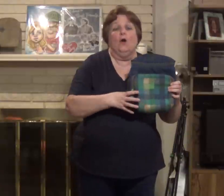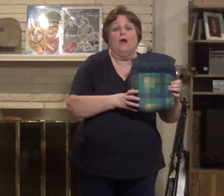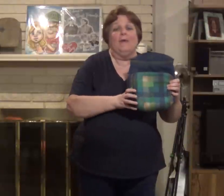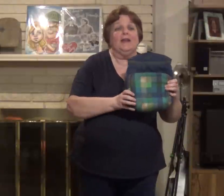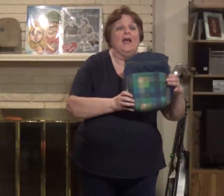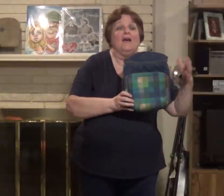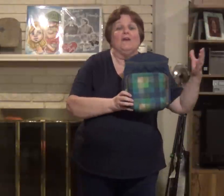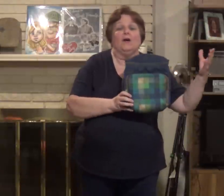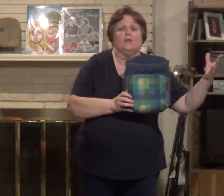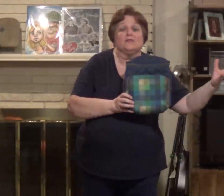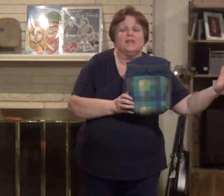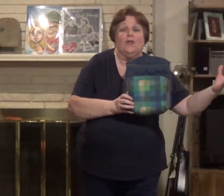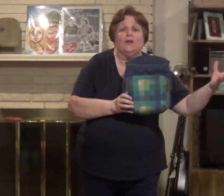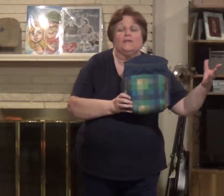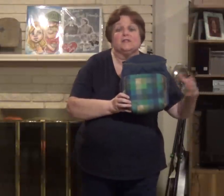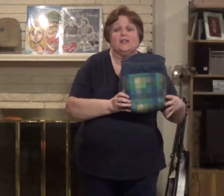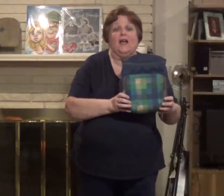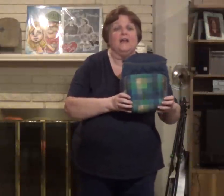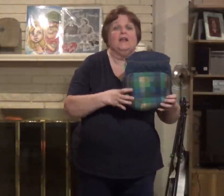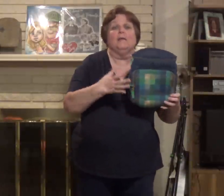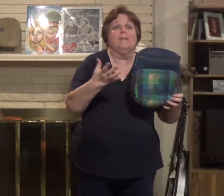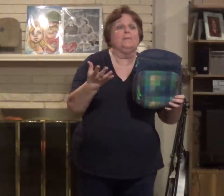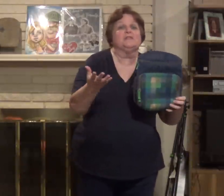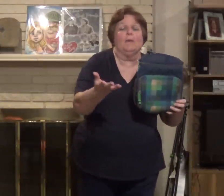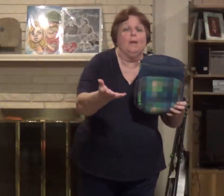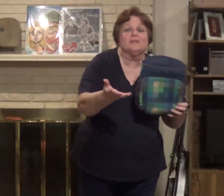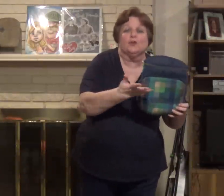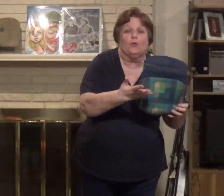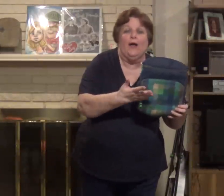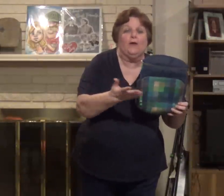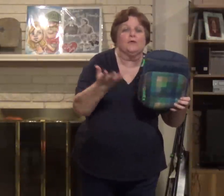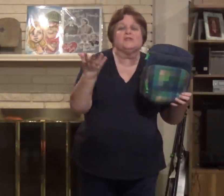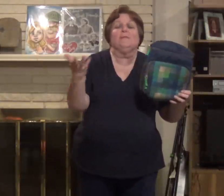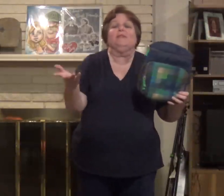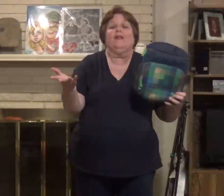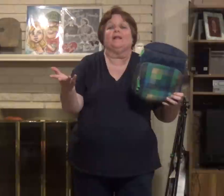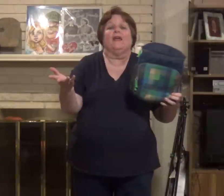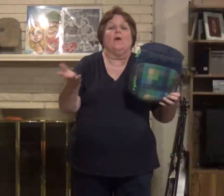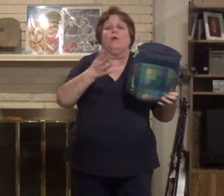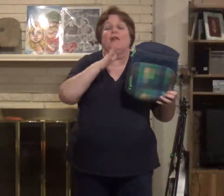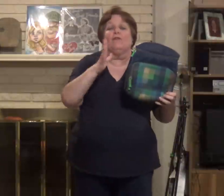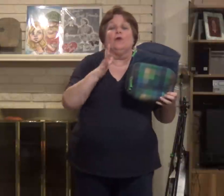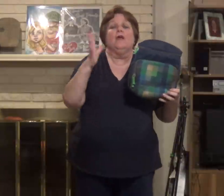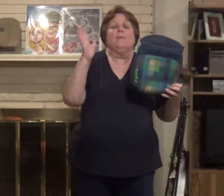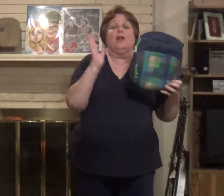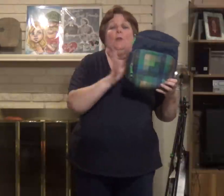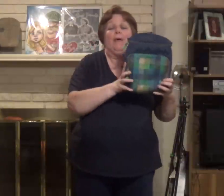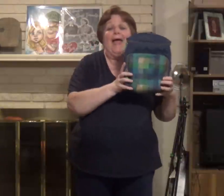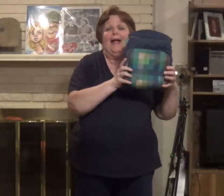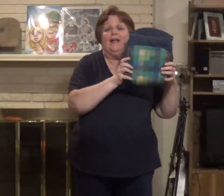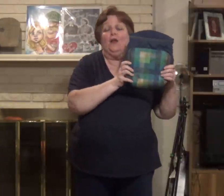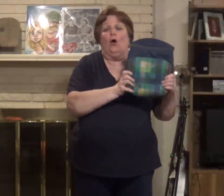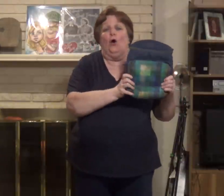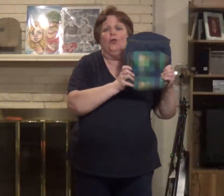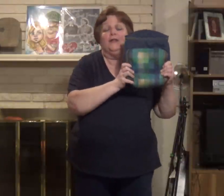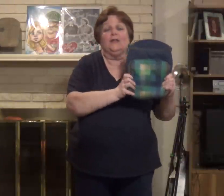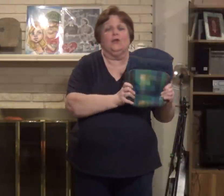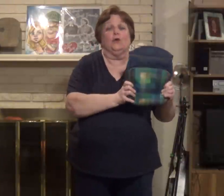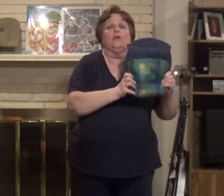I might have a little salad on the side, maybe some hummus and crackers, something like that, whatever. But I'll pack it all in here the